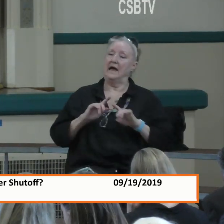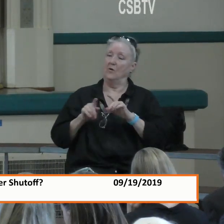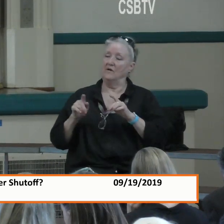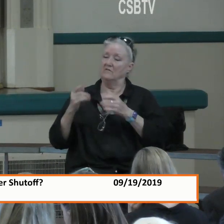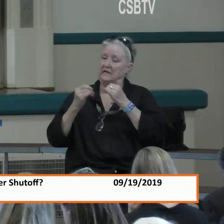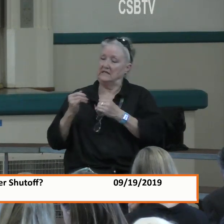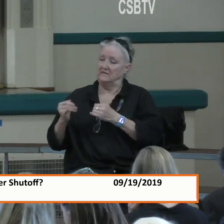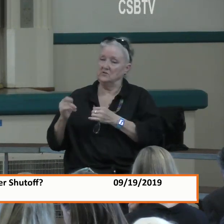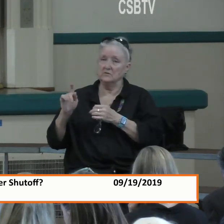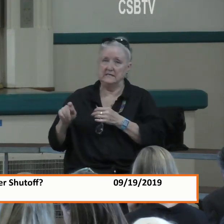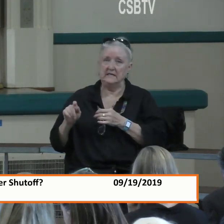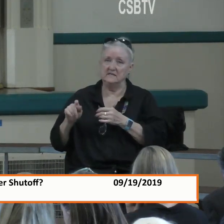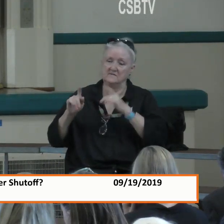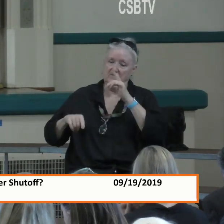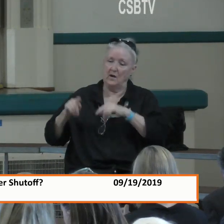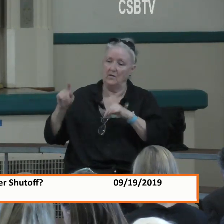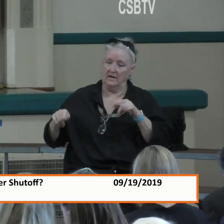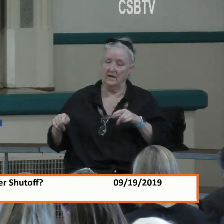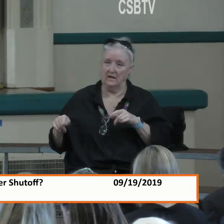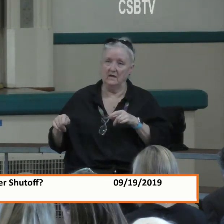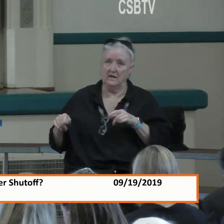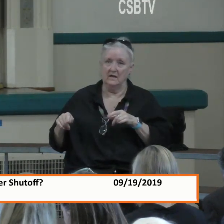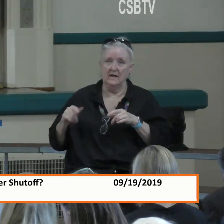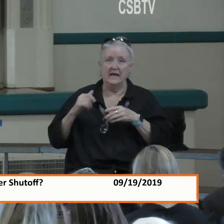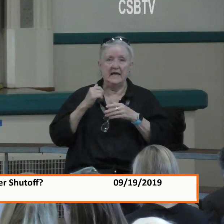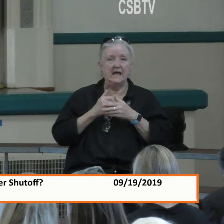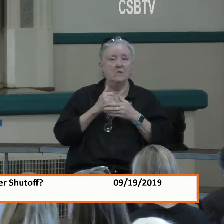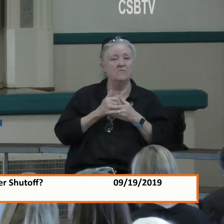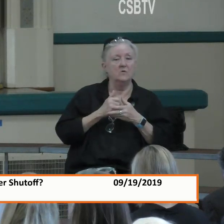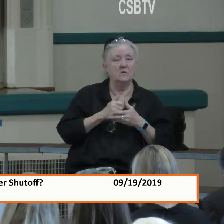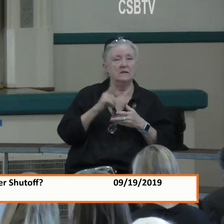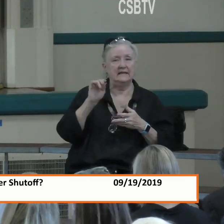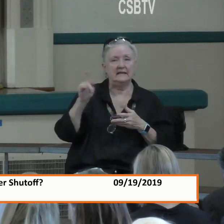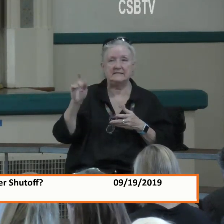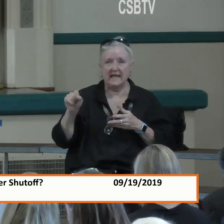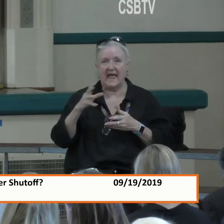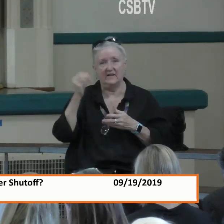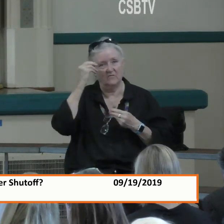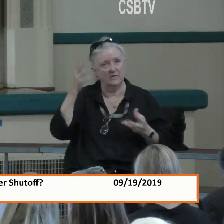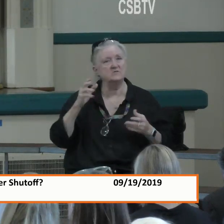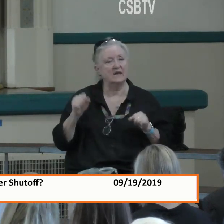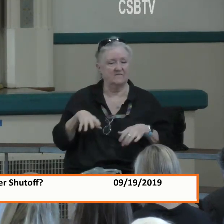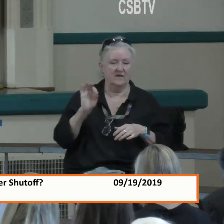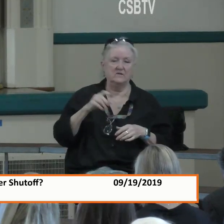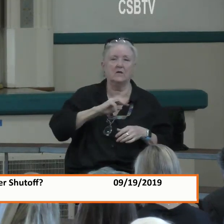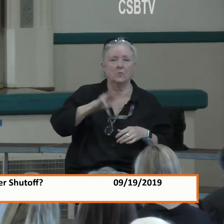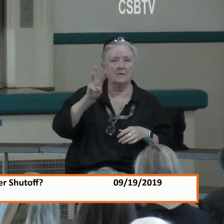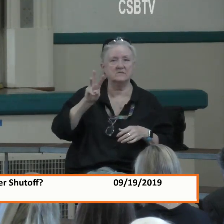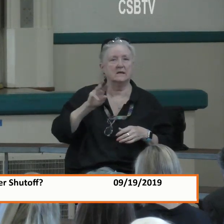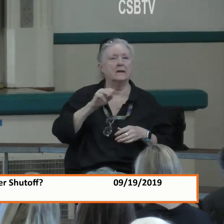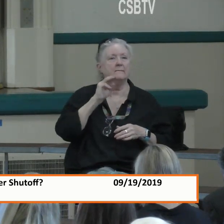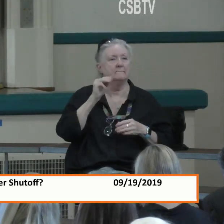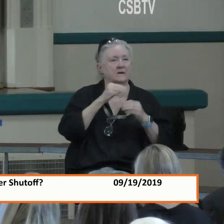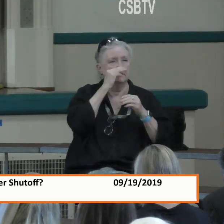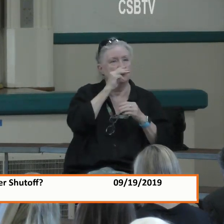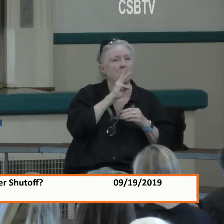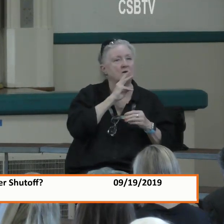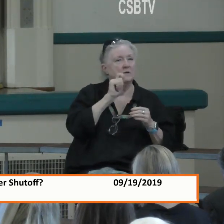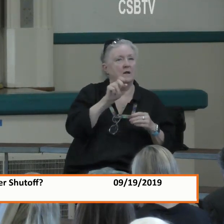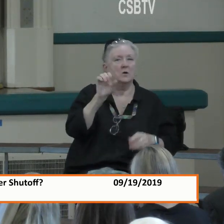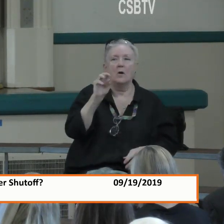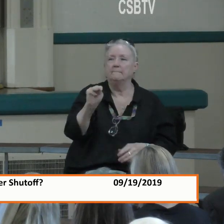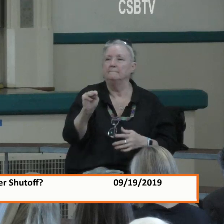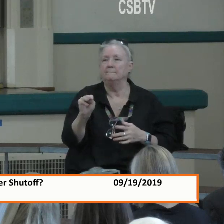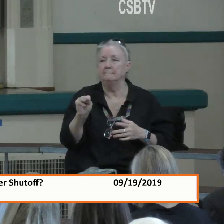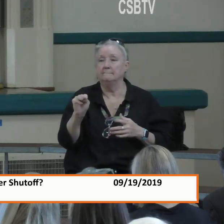vary. Helpful links and our information can be found on our website at montecitowater.com.